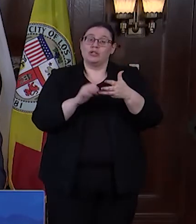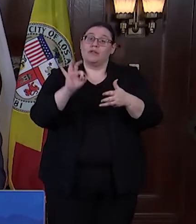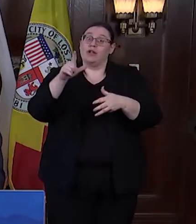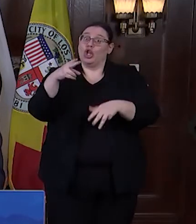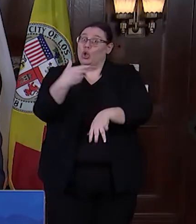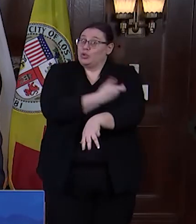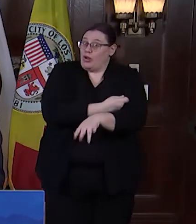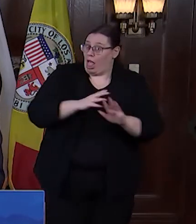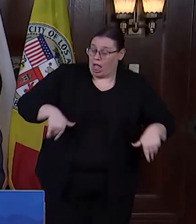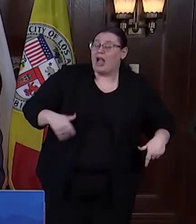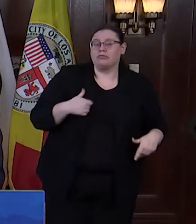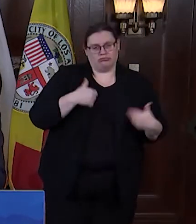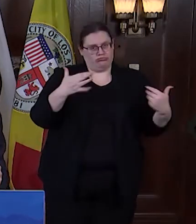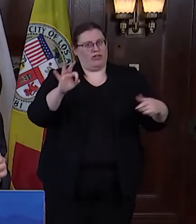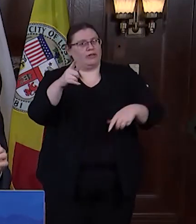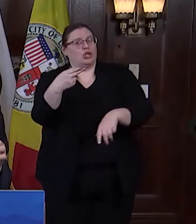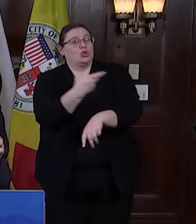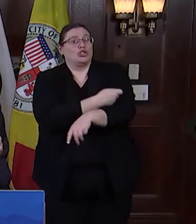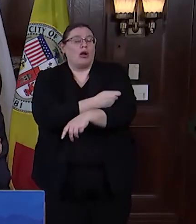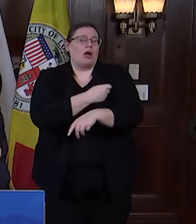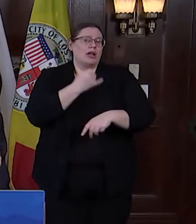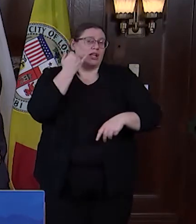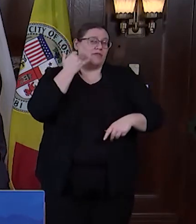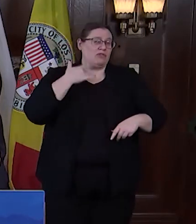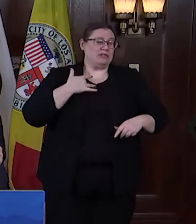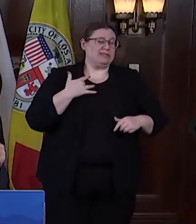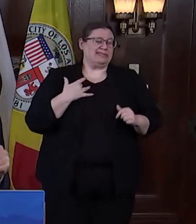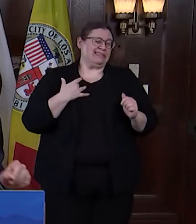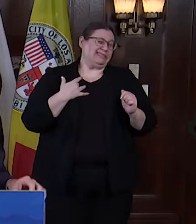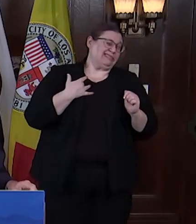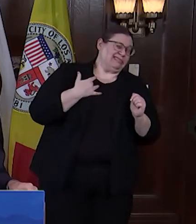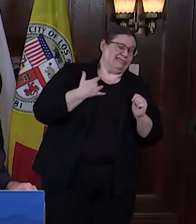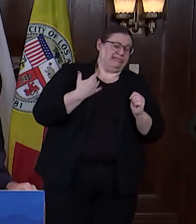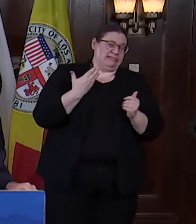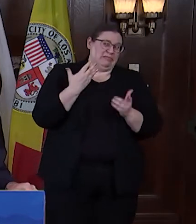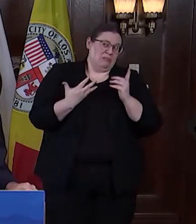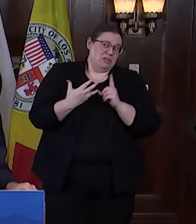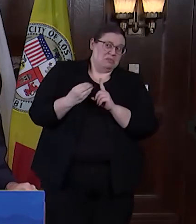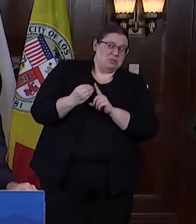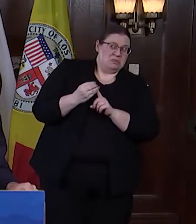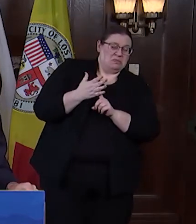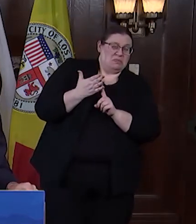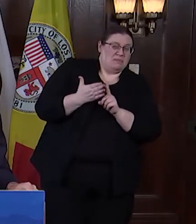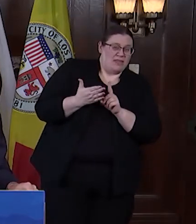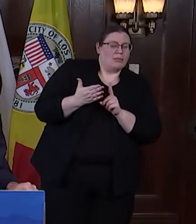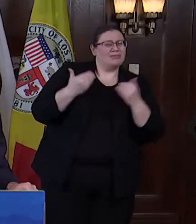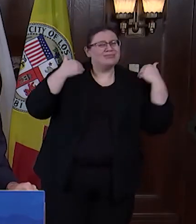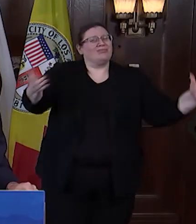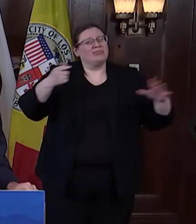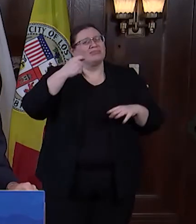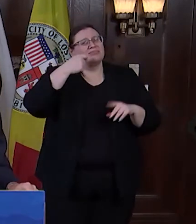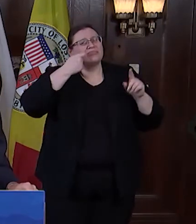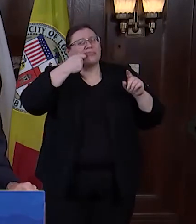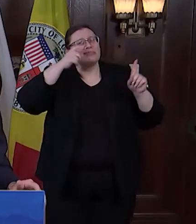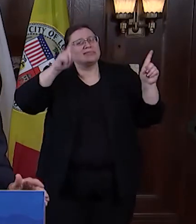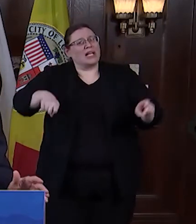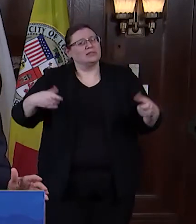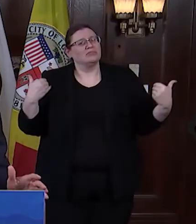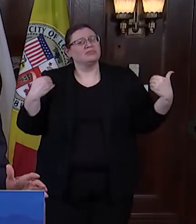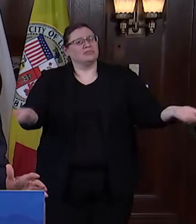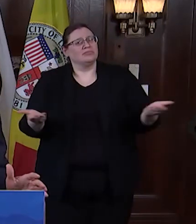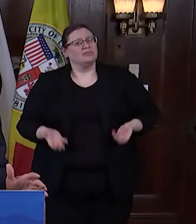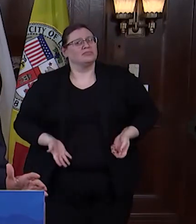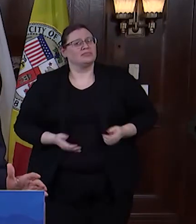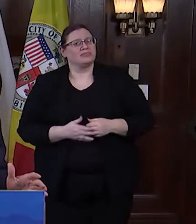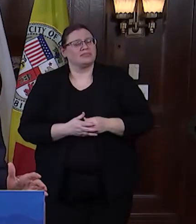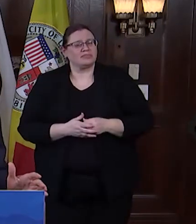if you haven't already. And if you think there's even a slight chance that you have been exposed, please get tested. We